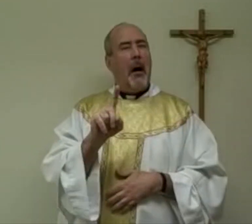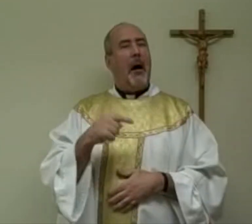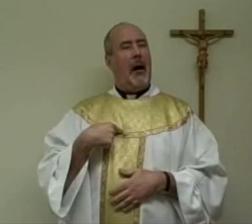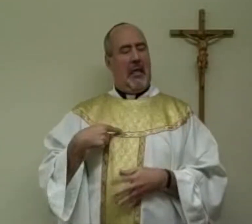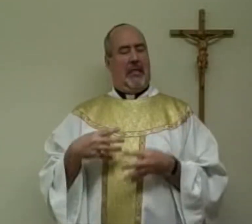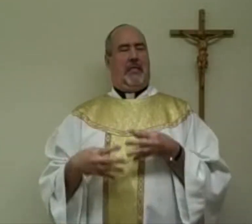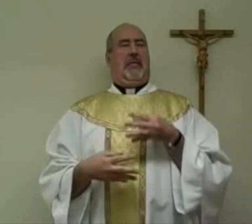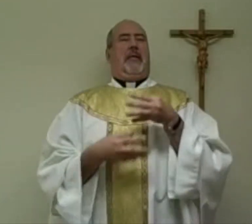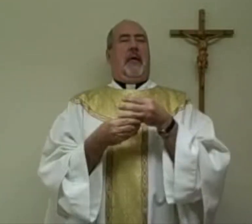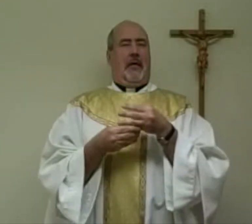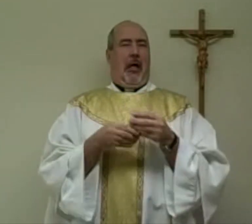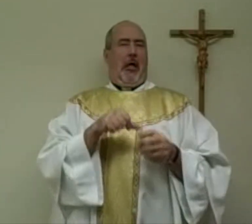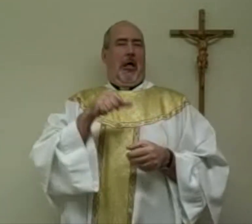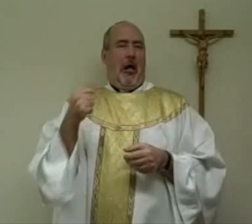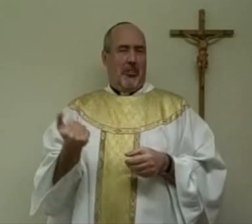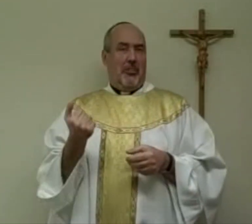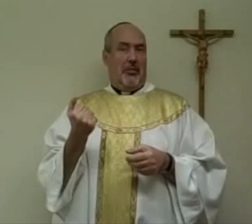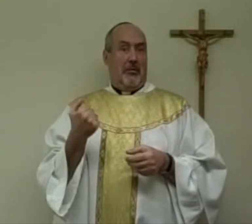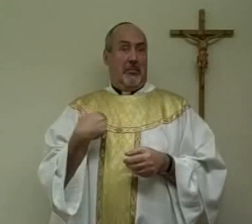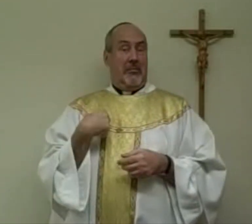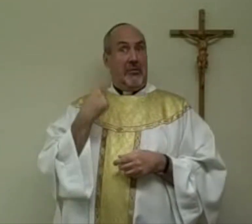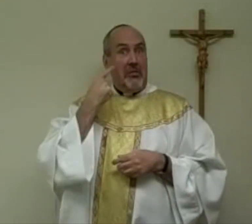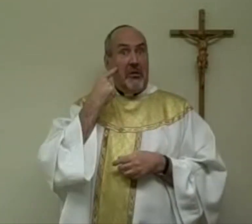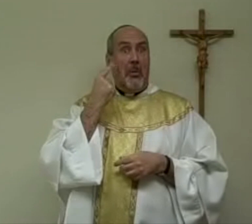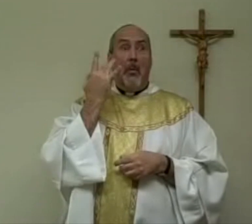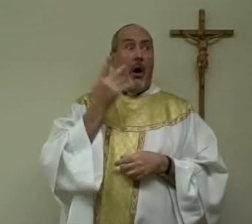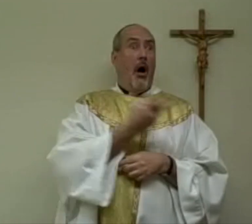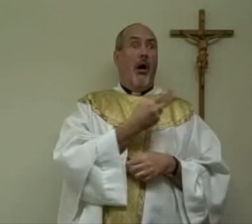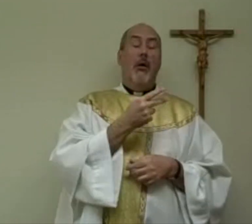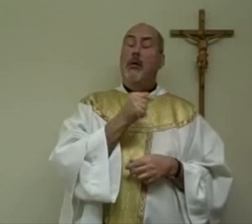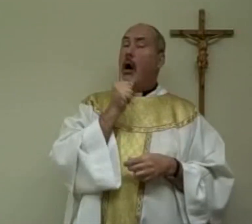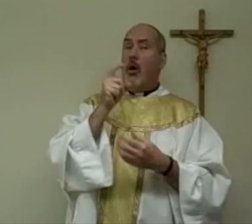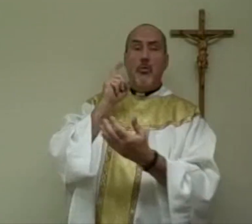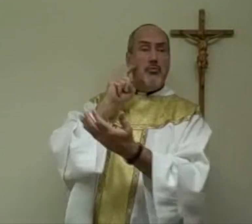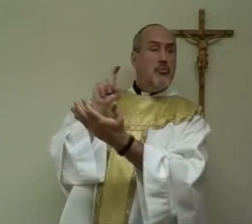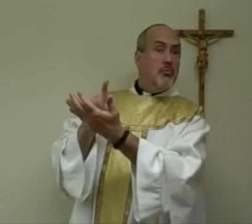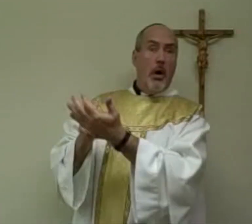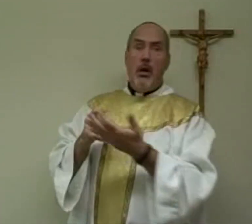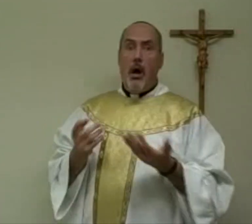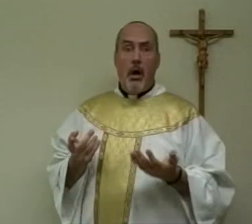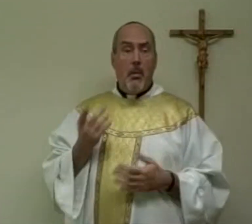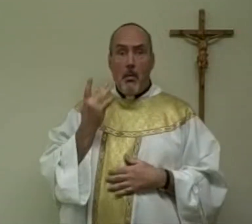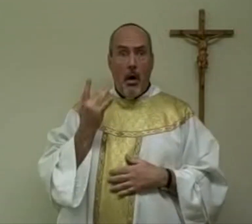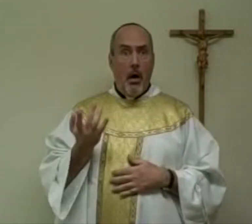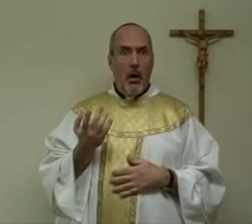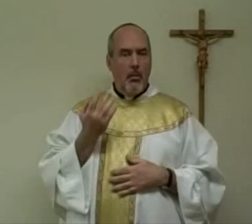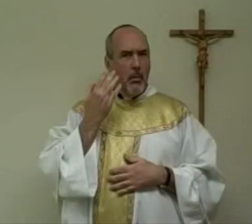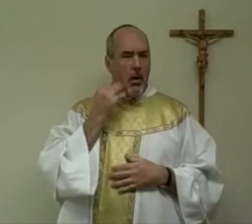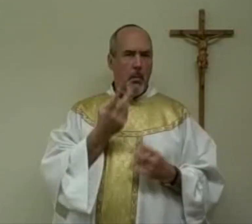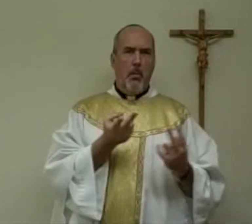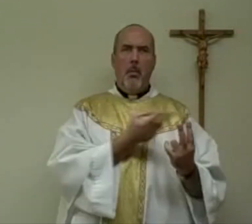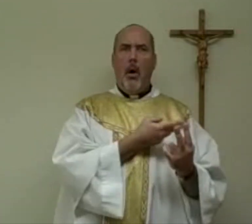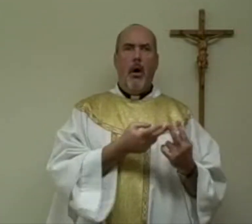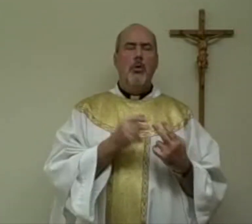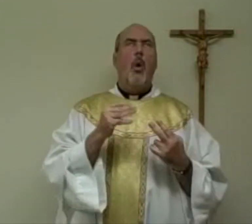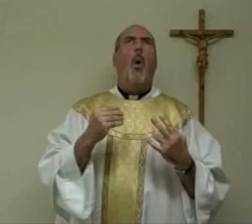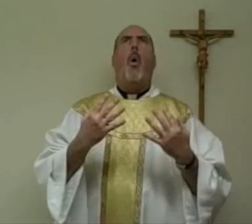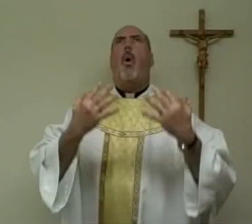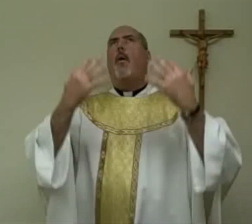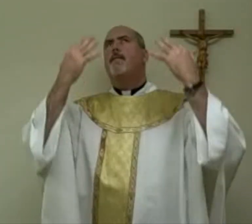that that's definitely a possibility. But I'd like to add another possibility. I think it may be possible that they